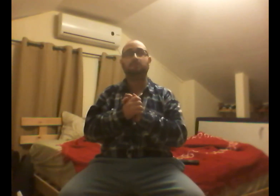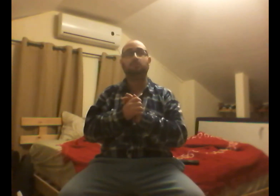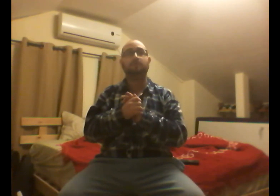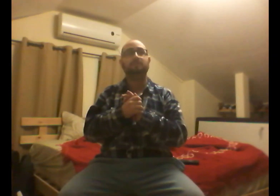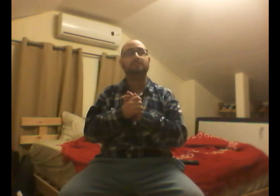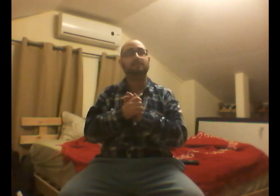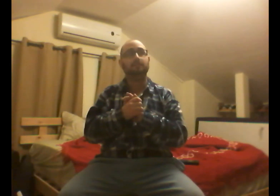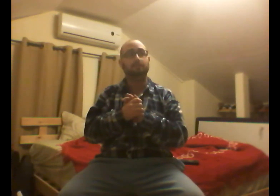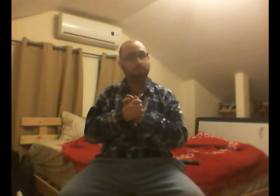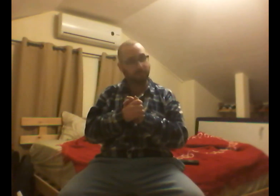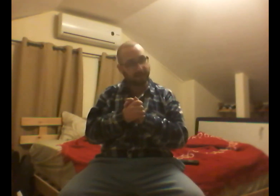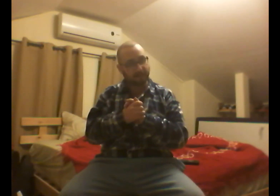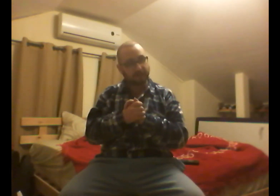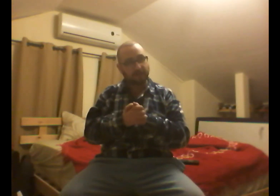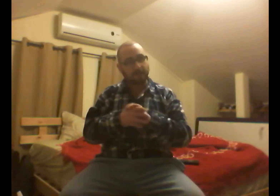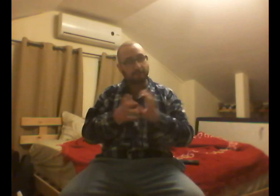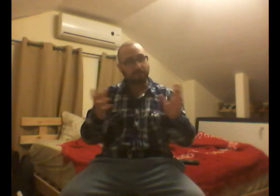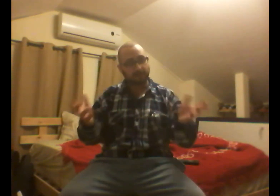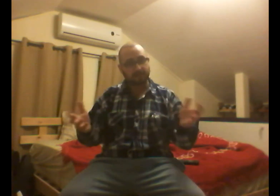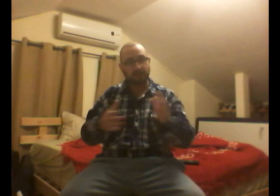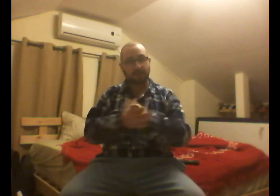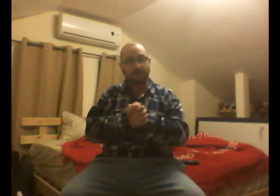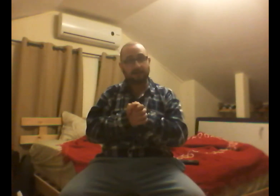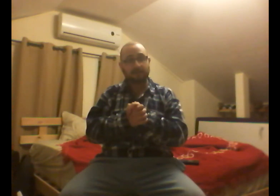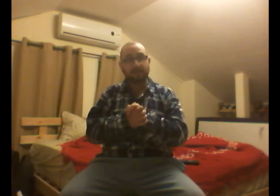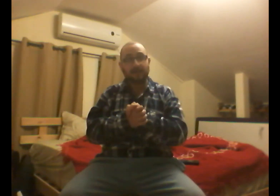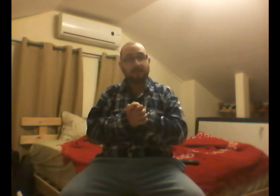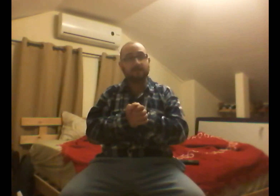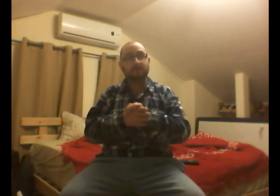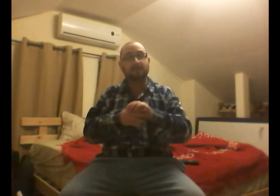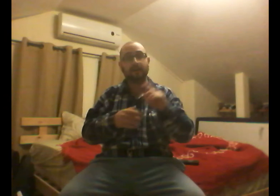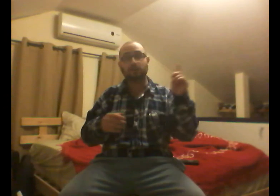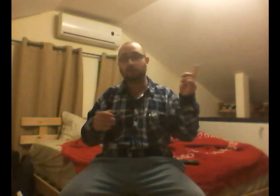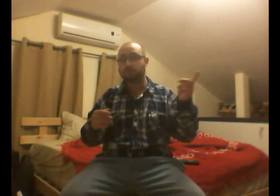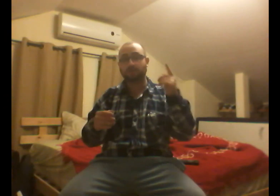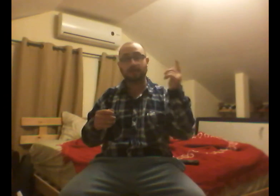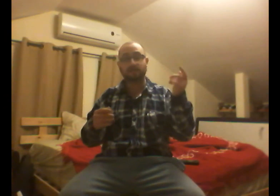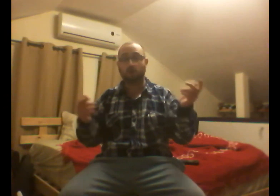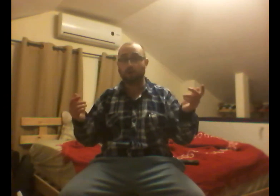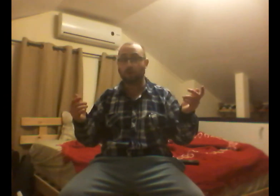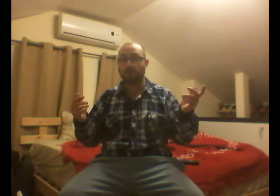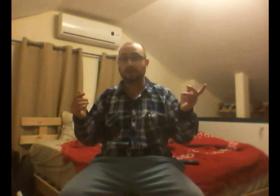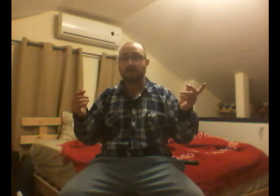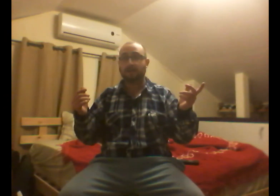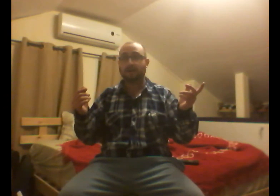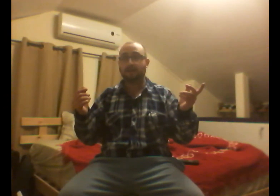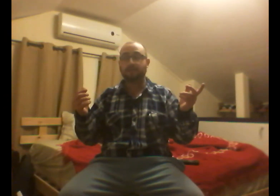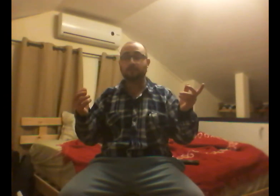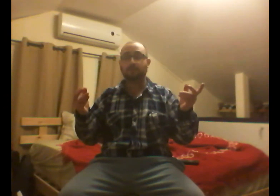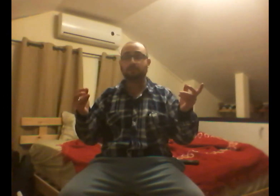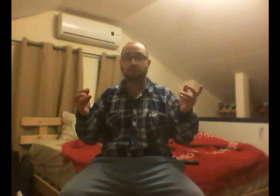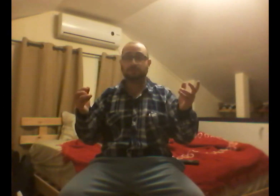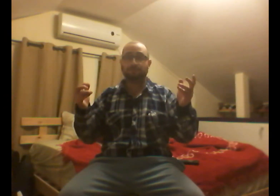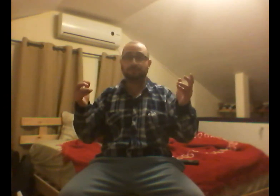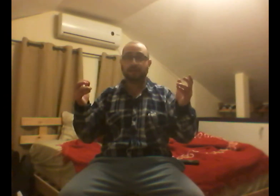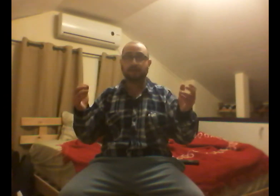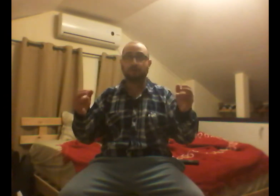could have been done better, but yeah, the entire crossover as a whole, I think it was handled with